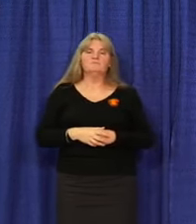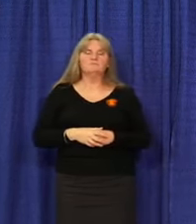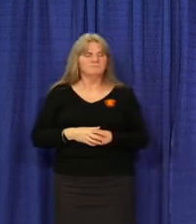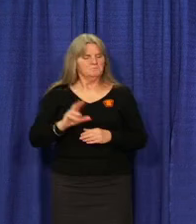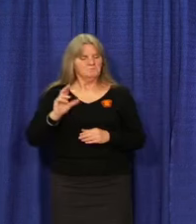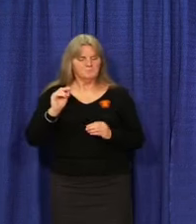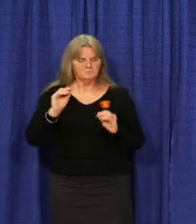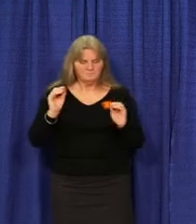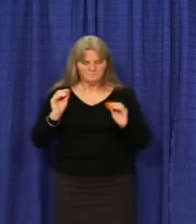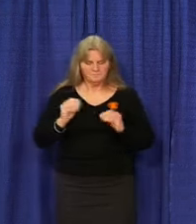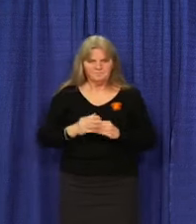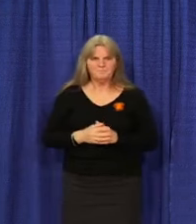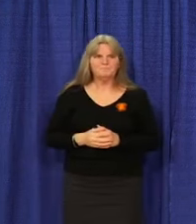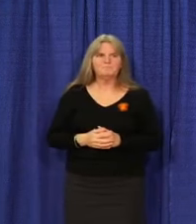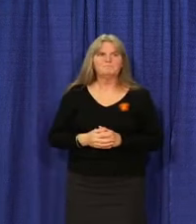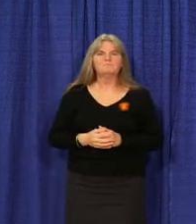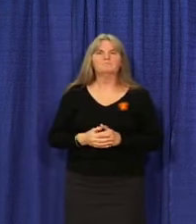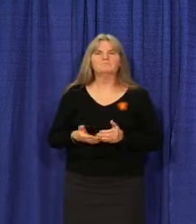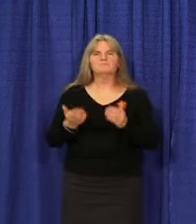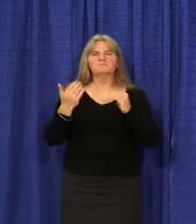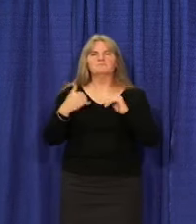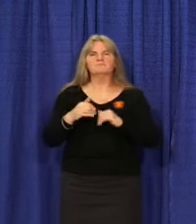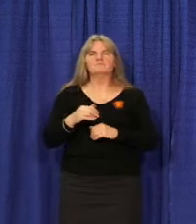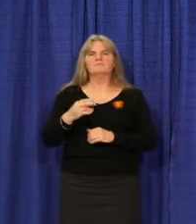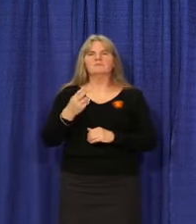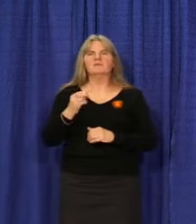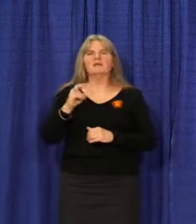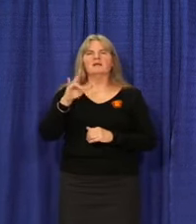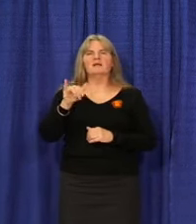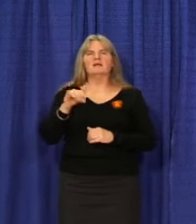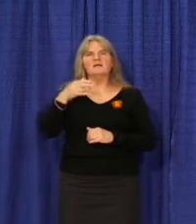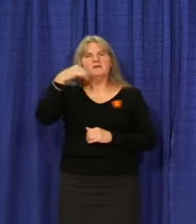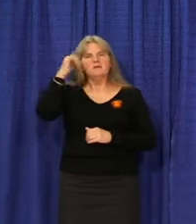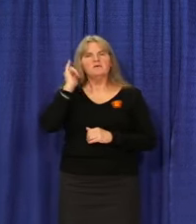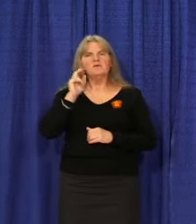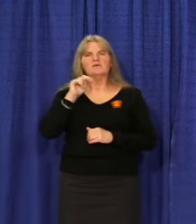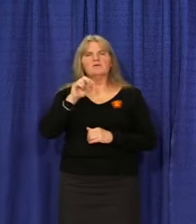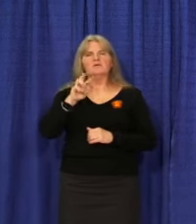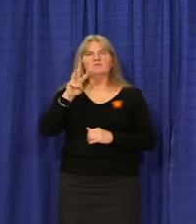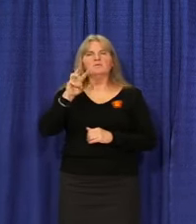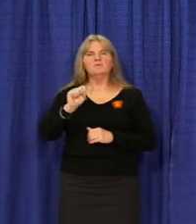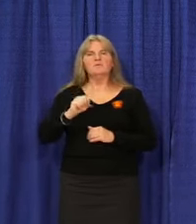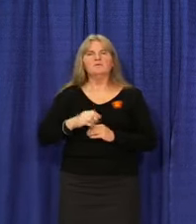Non, merci beaucoup. Merci. We'll move now to Haley from Yukon News.